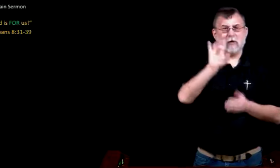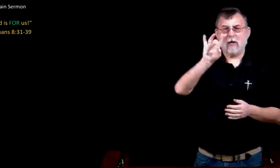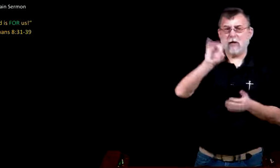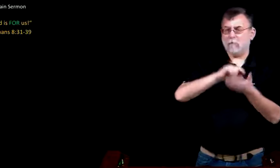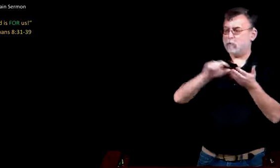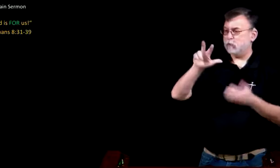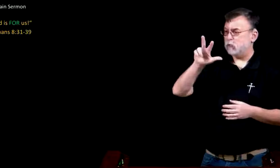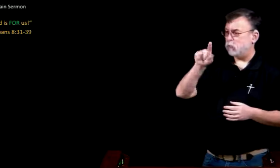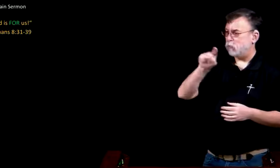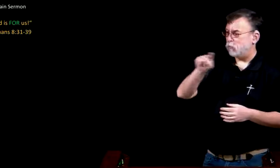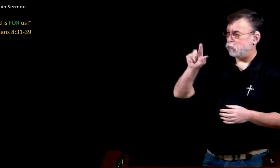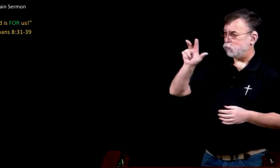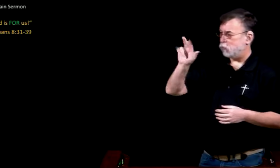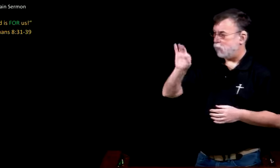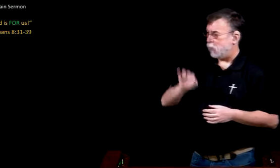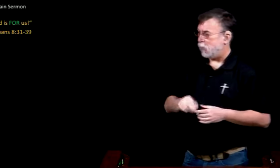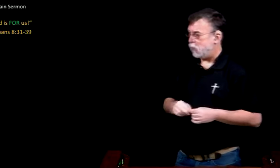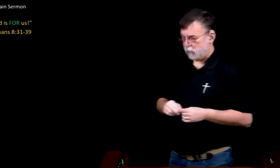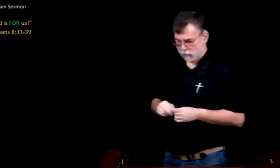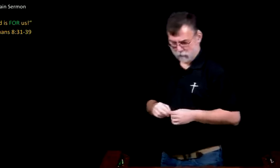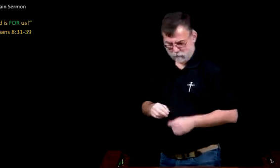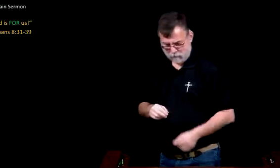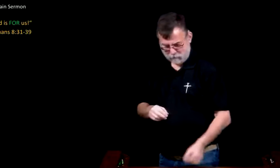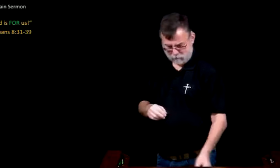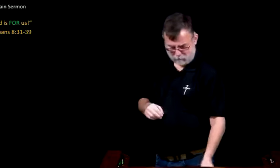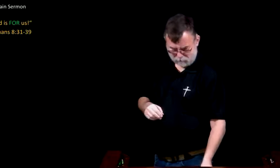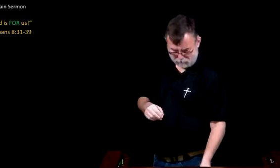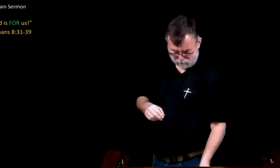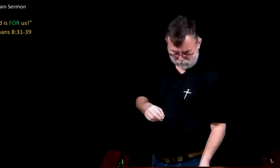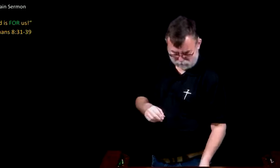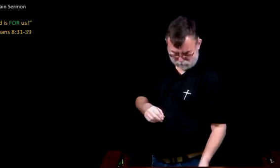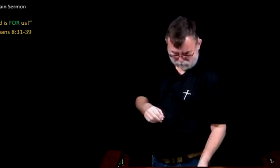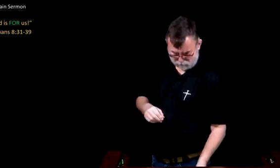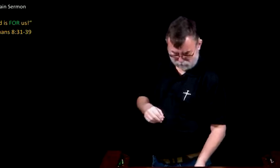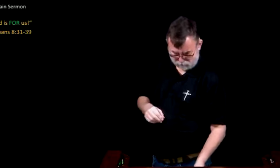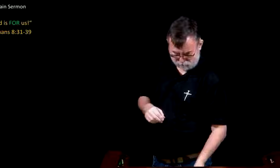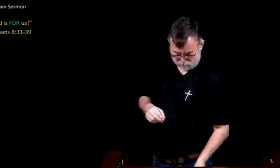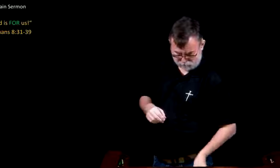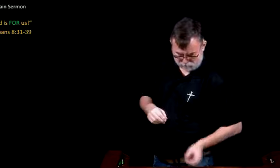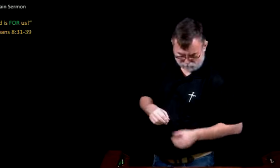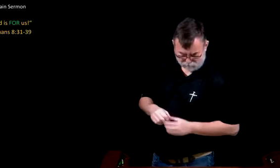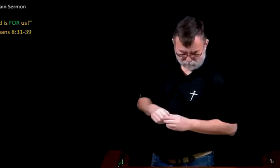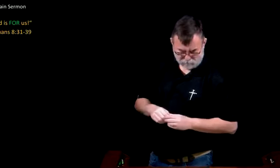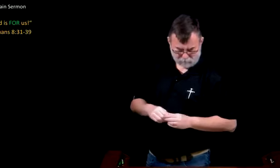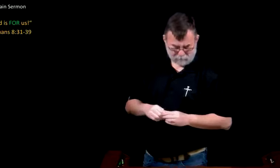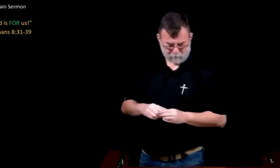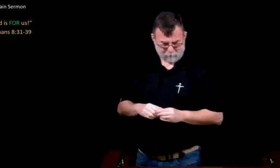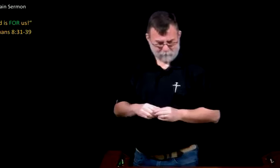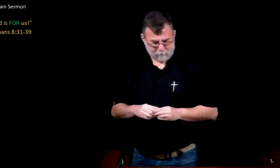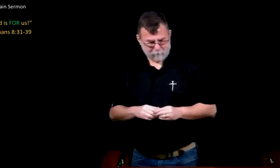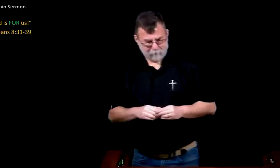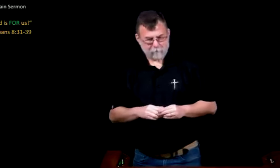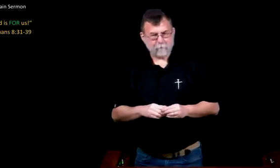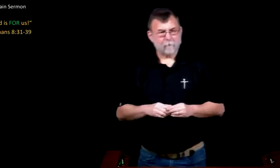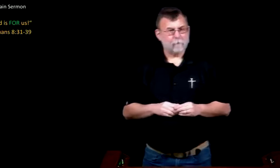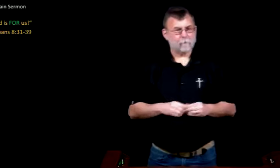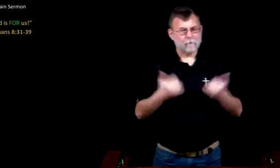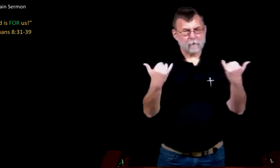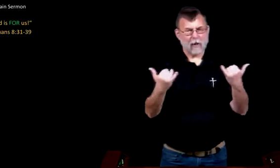In Romans chapter 8, verses 31 through 39, that's going to be our main verse for today. This is where it talks about God being for us.